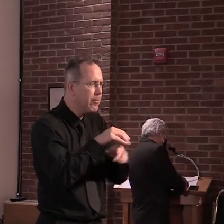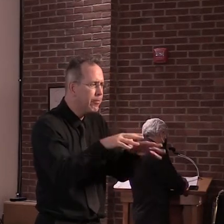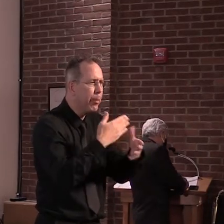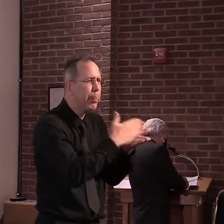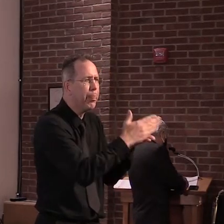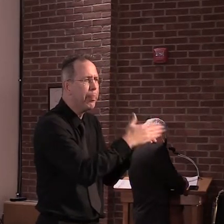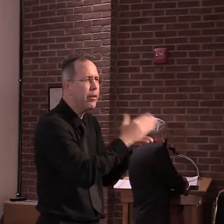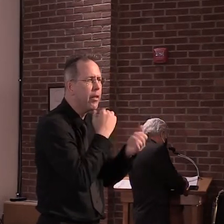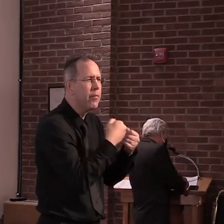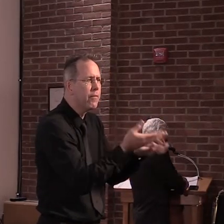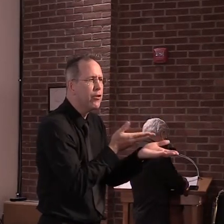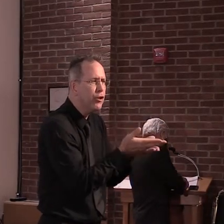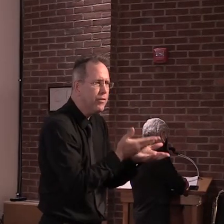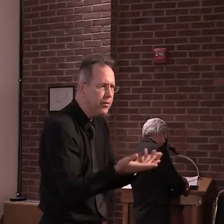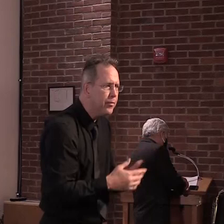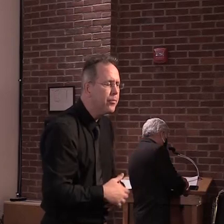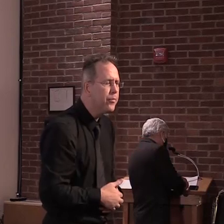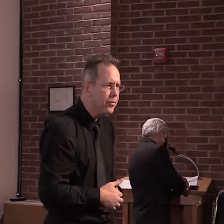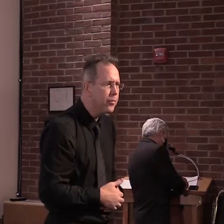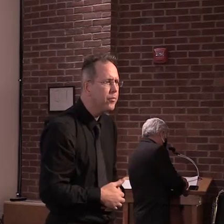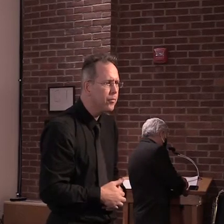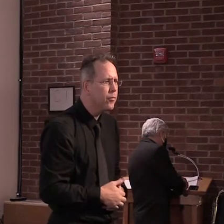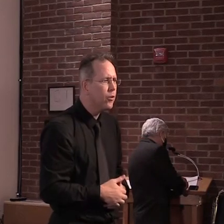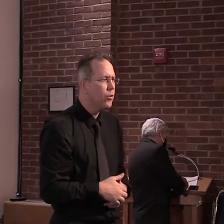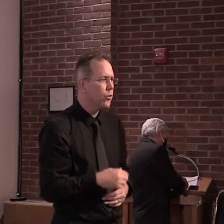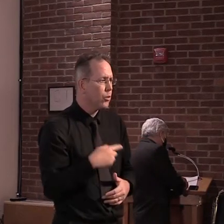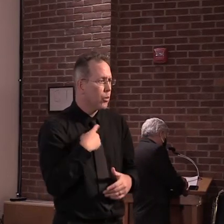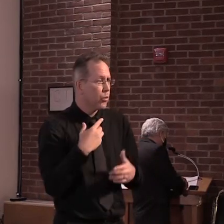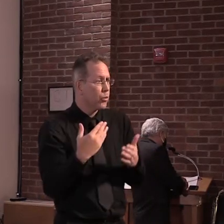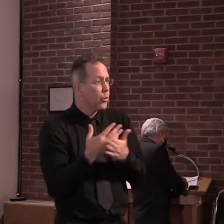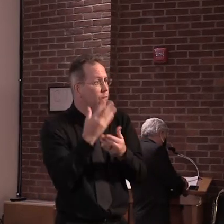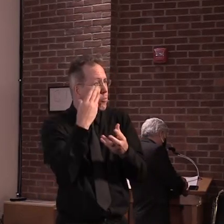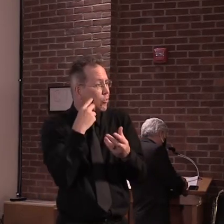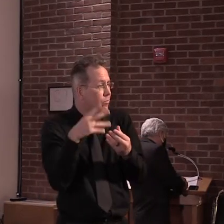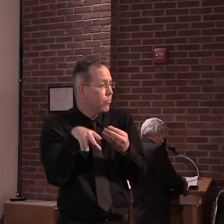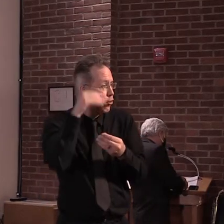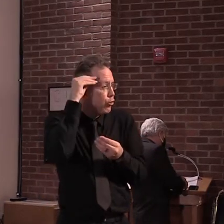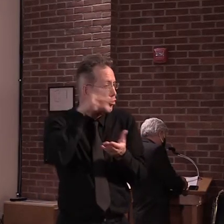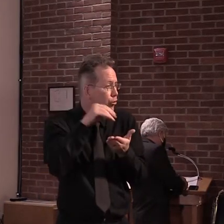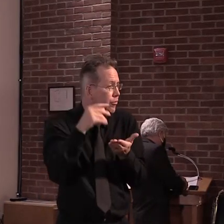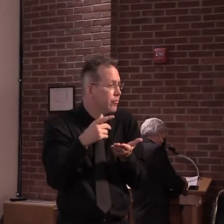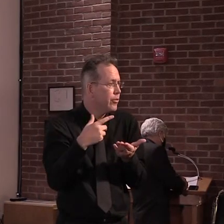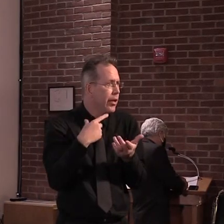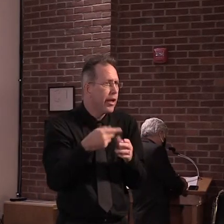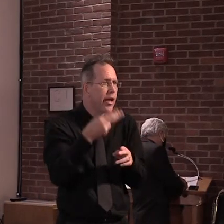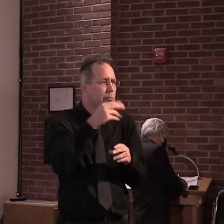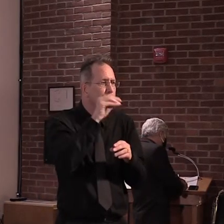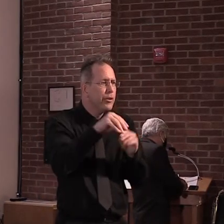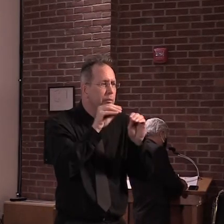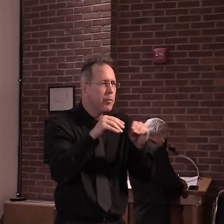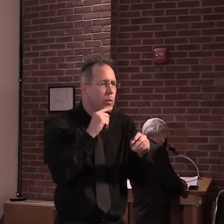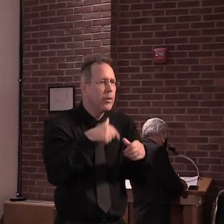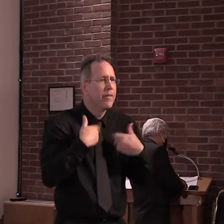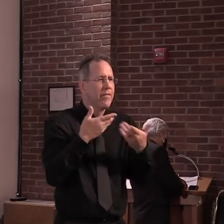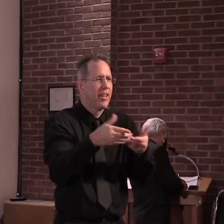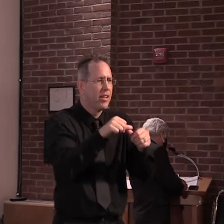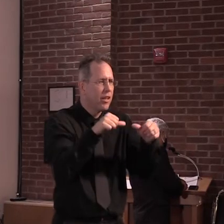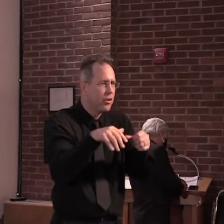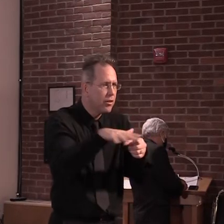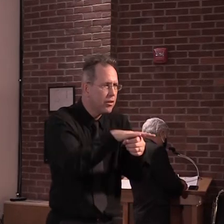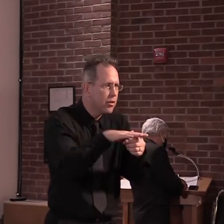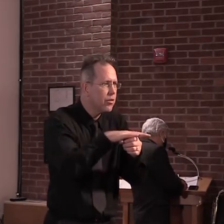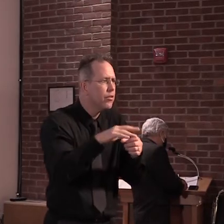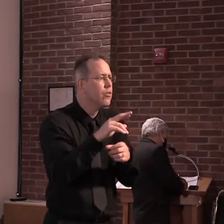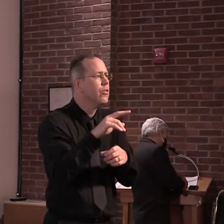revelations that's come out is a high percentage of those living on the reservation are actually far in distance